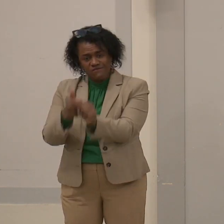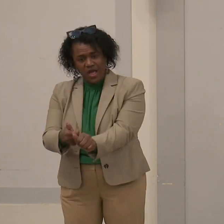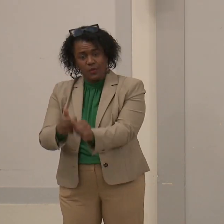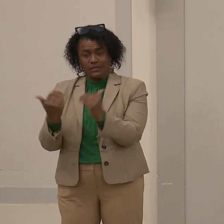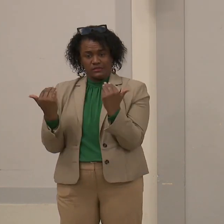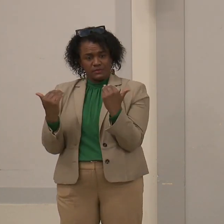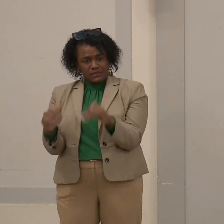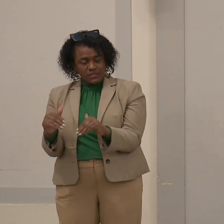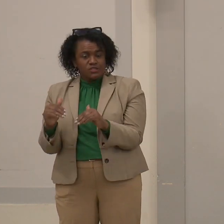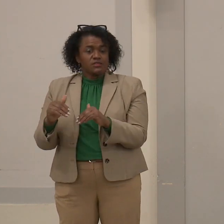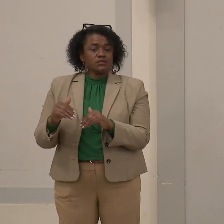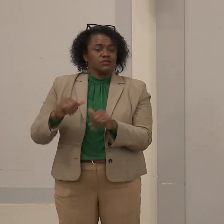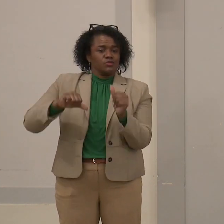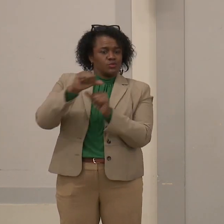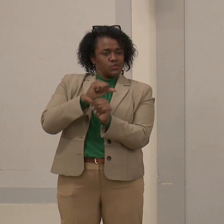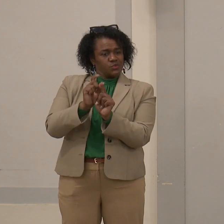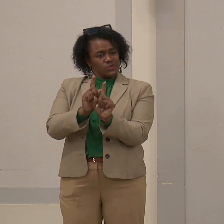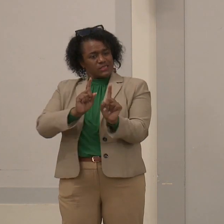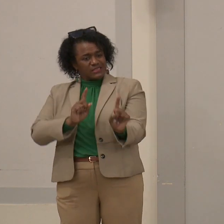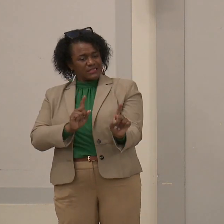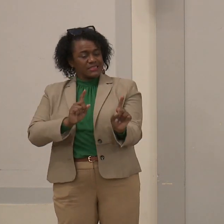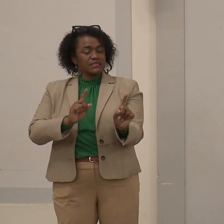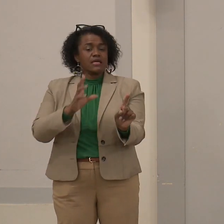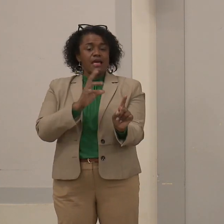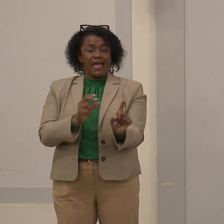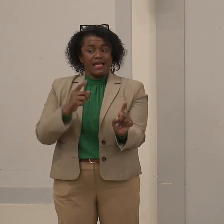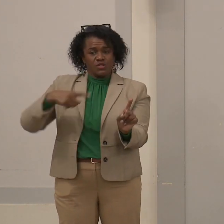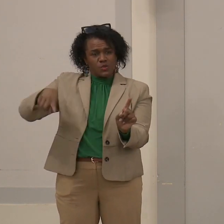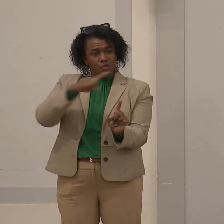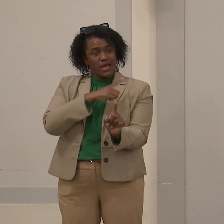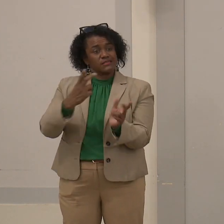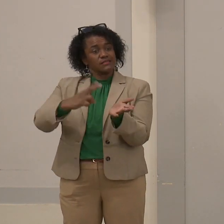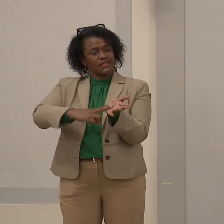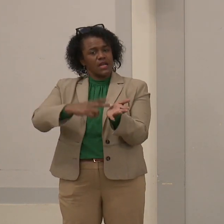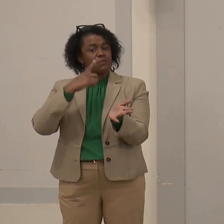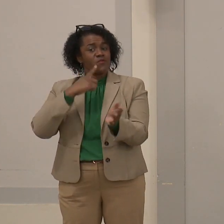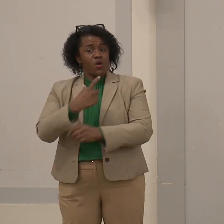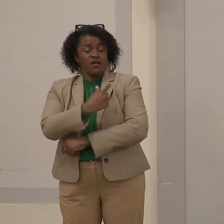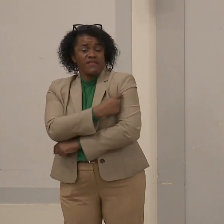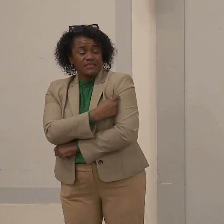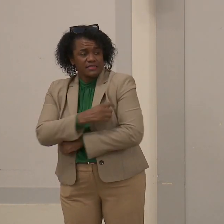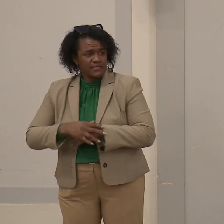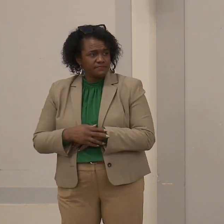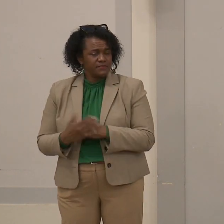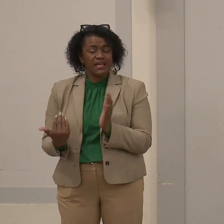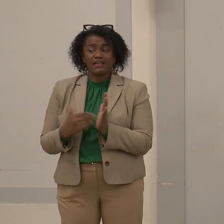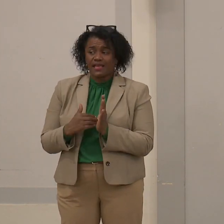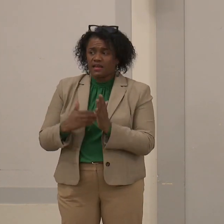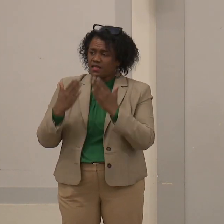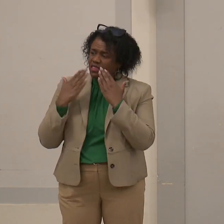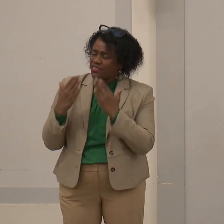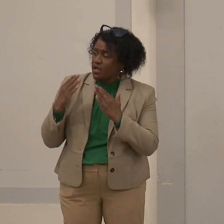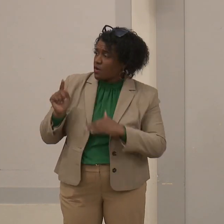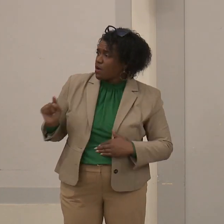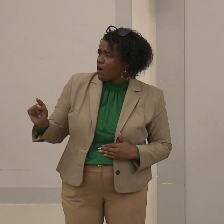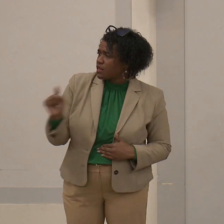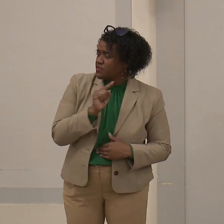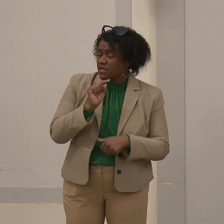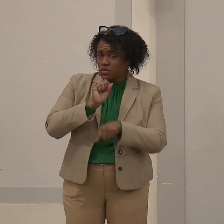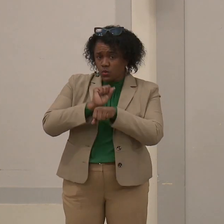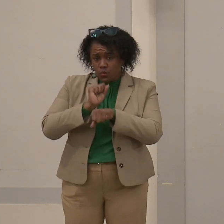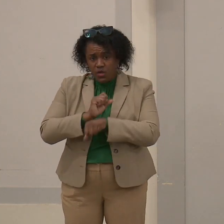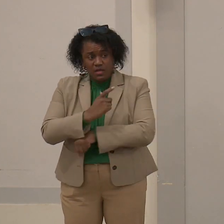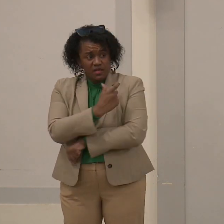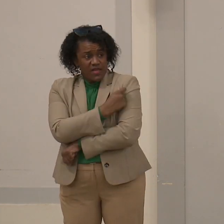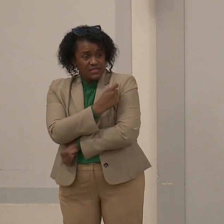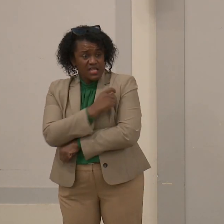restrictions, practicing social distancing, and the residents signing up to get vaccinated. Again, I want to thank all those who have worked in vaccinating